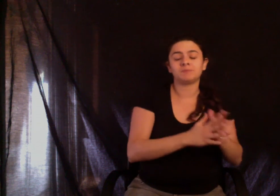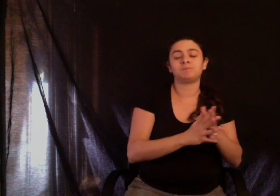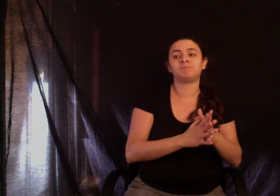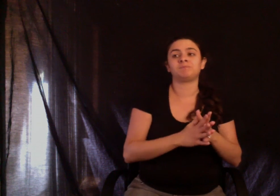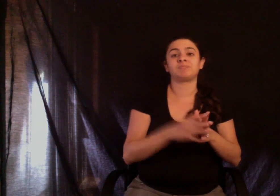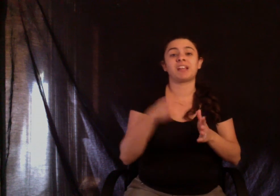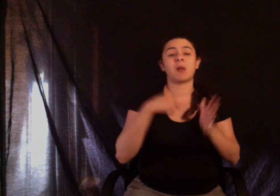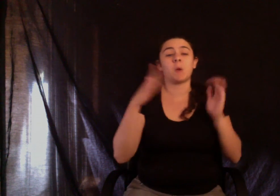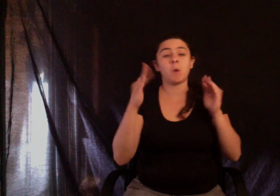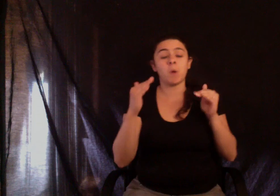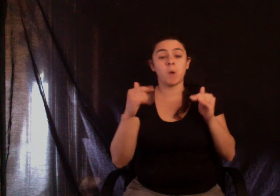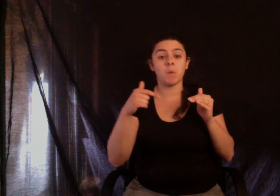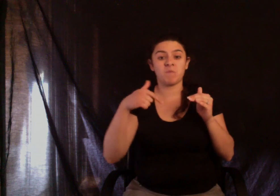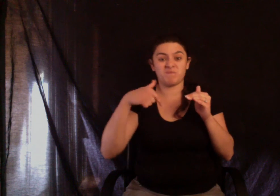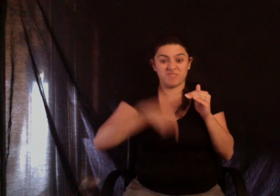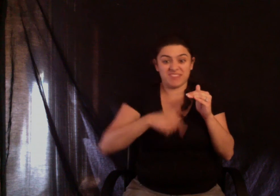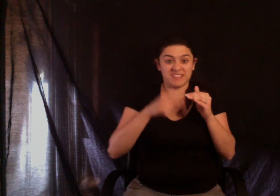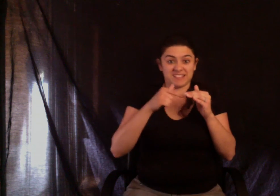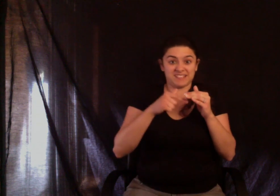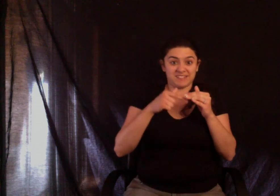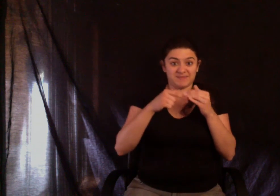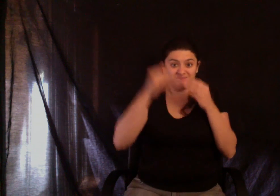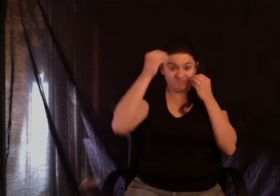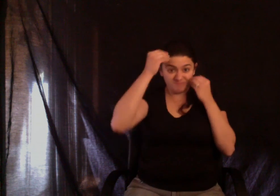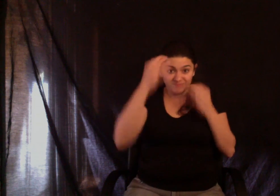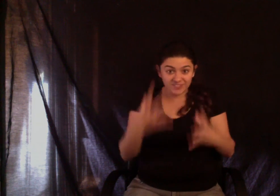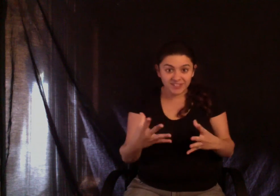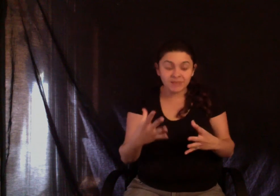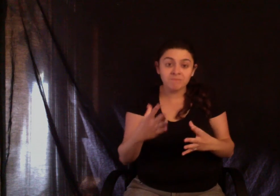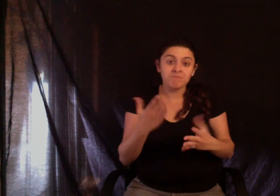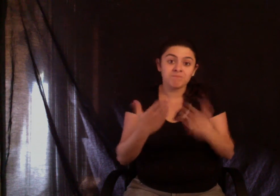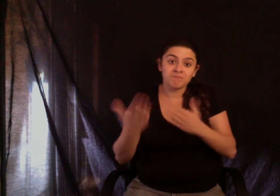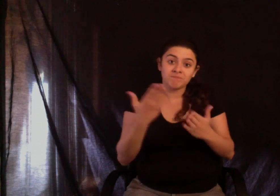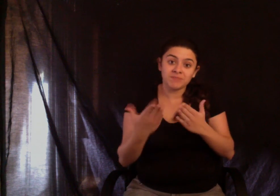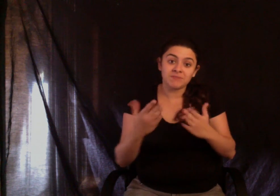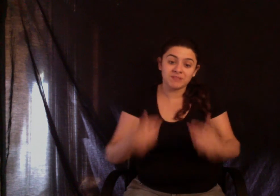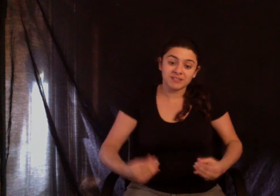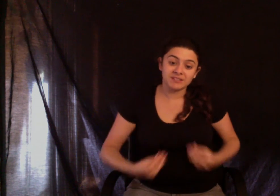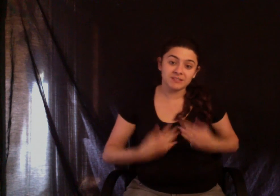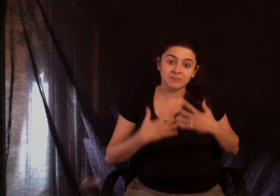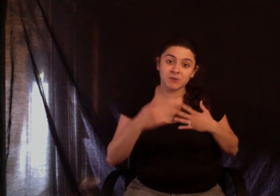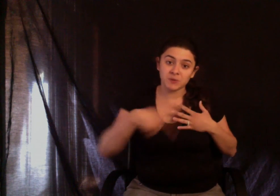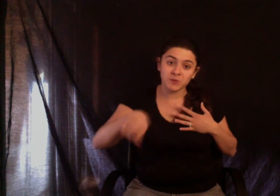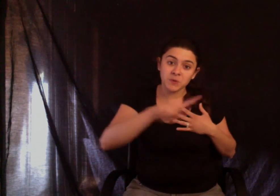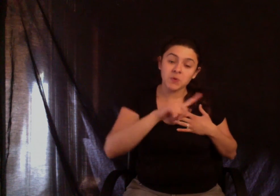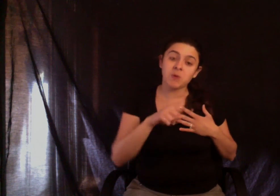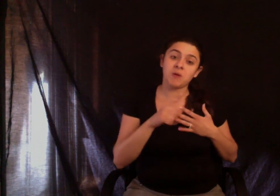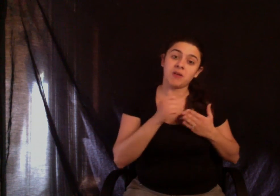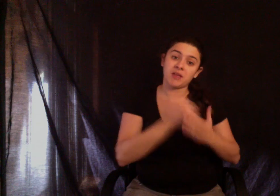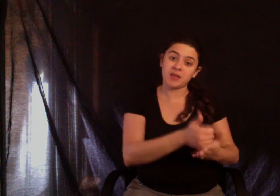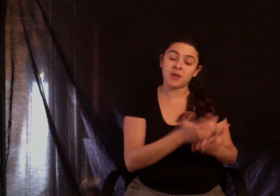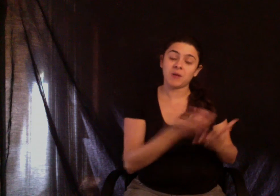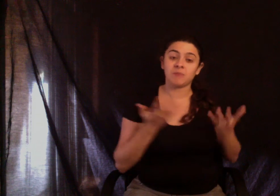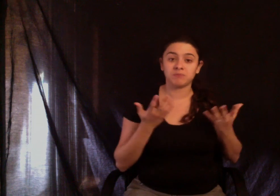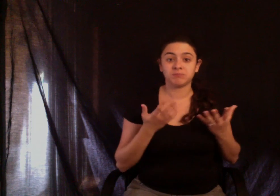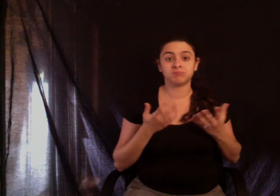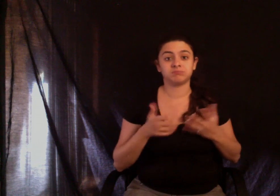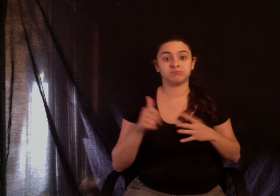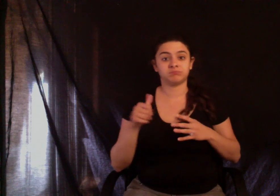least a couple more of you to go do something else awesome for a stranger. It doesn't have to be on Reddit, that'd be nice, but do it anywhere. And I